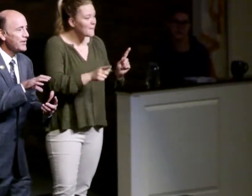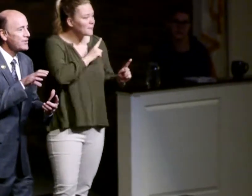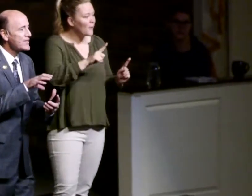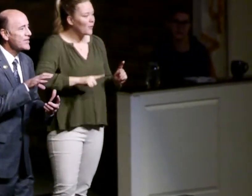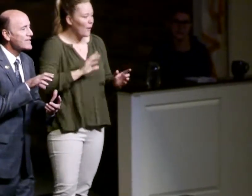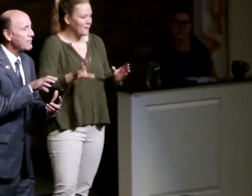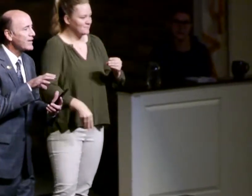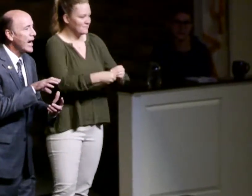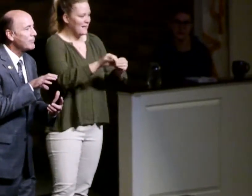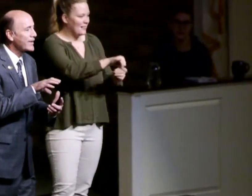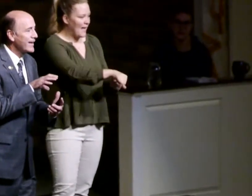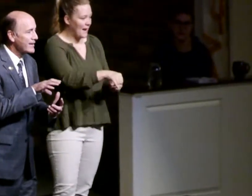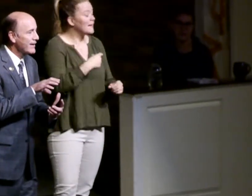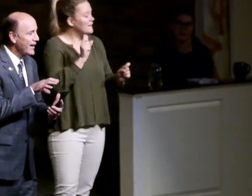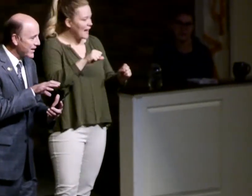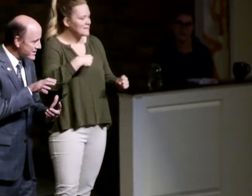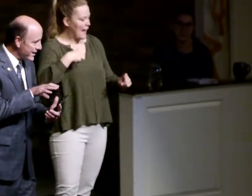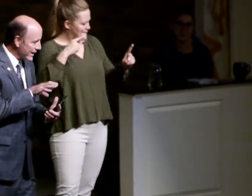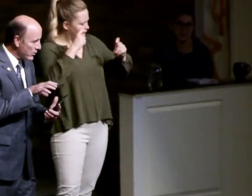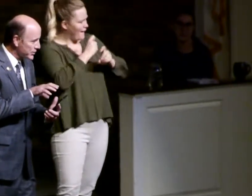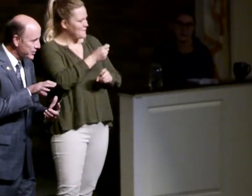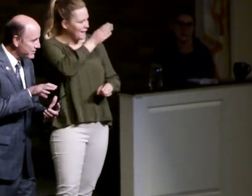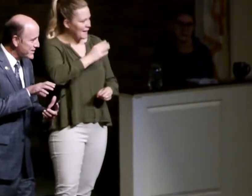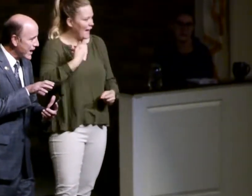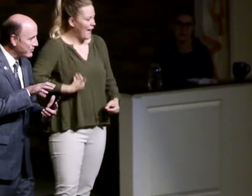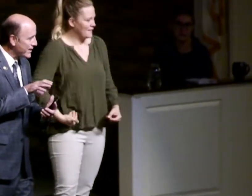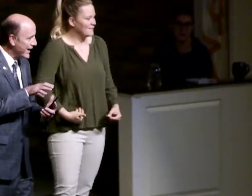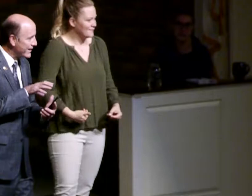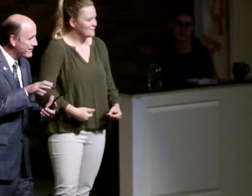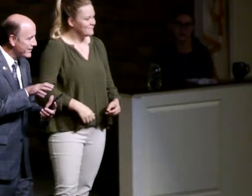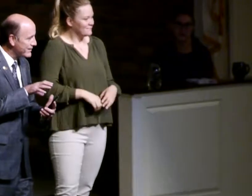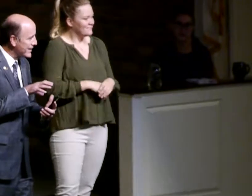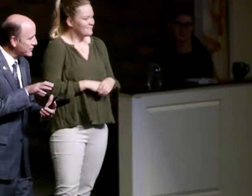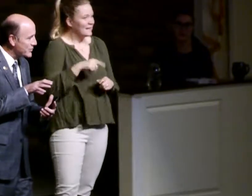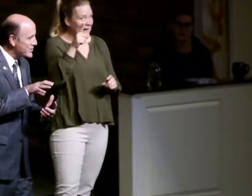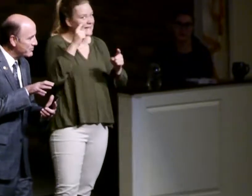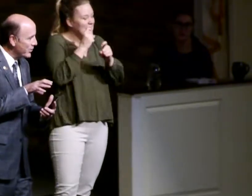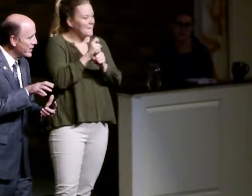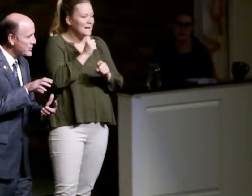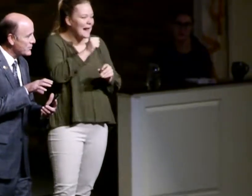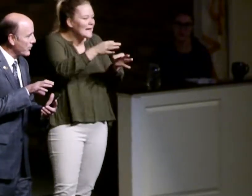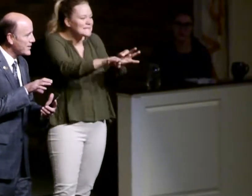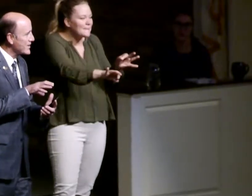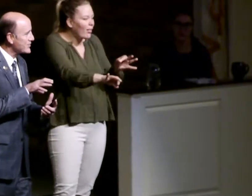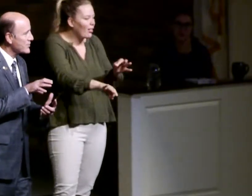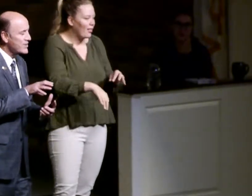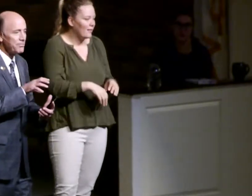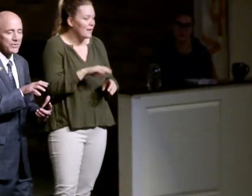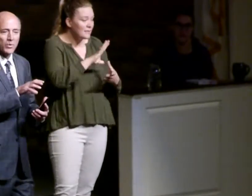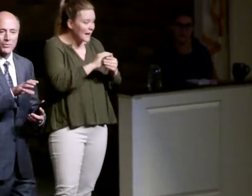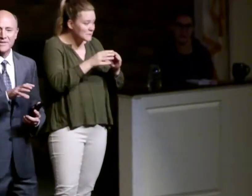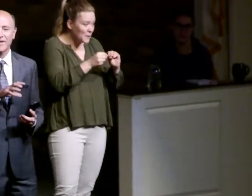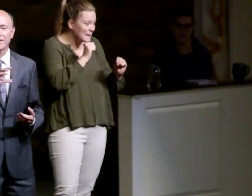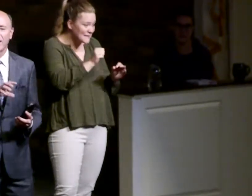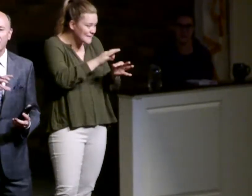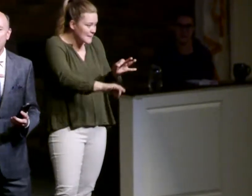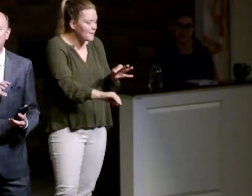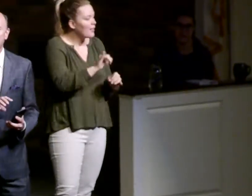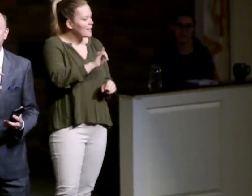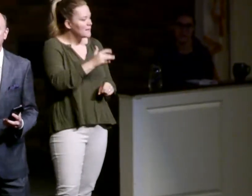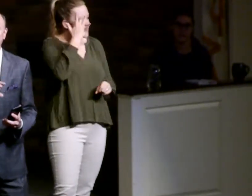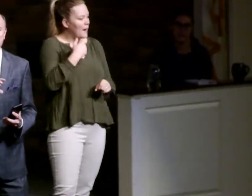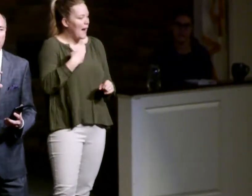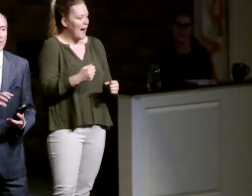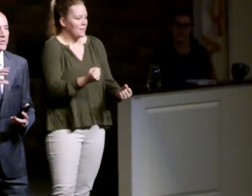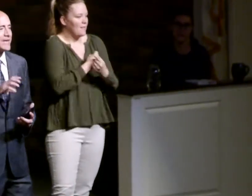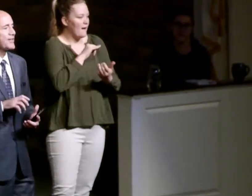sticks it in here and says, yes, I'm a complicated God. That's the God I worship. He's complicated. Not so simple. Story is not so simple. One of the reasons I love the